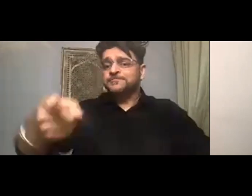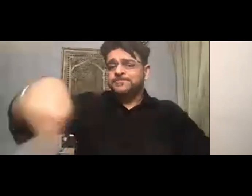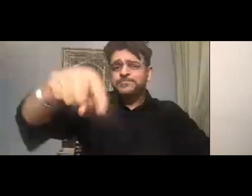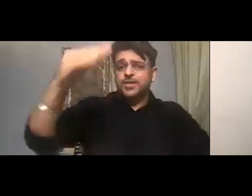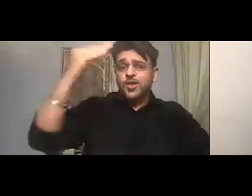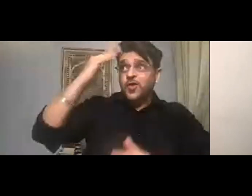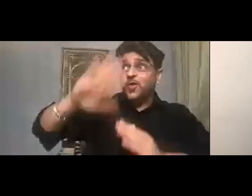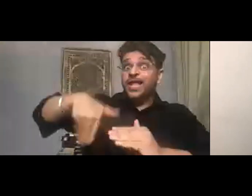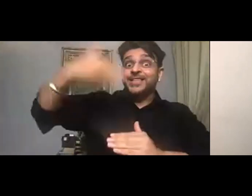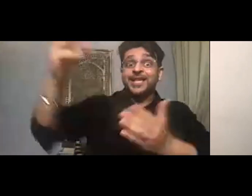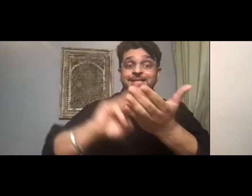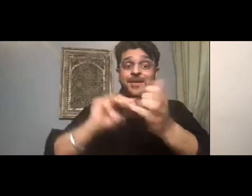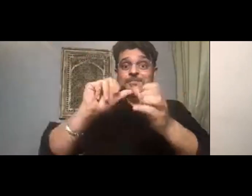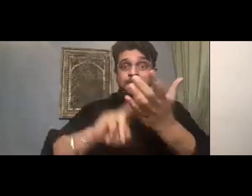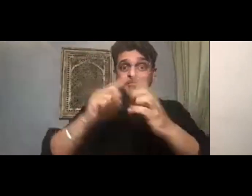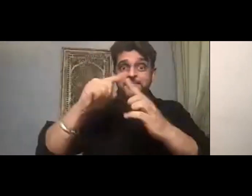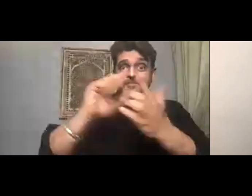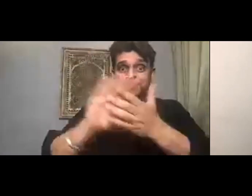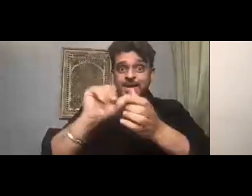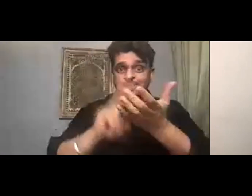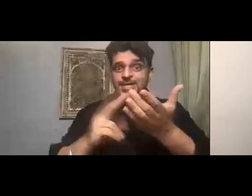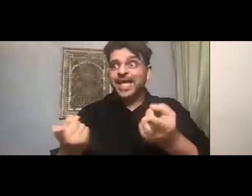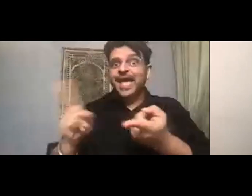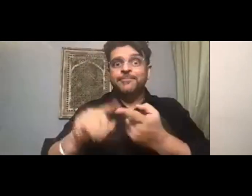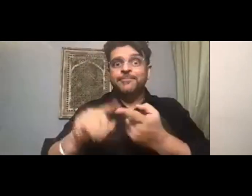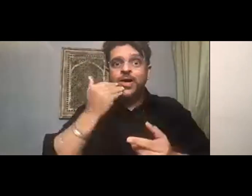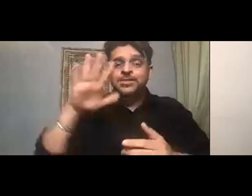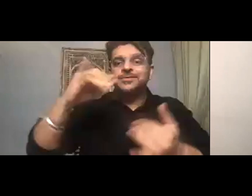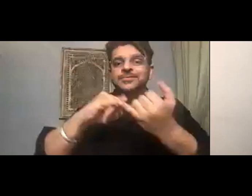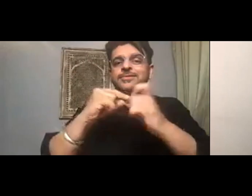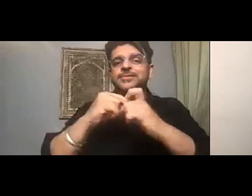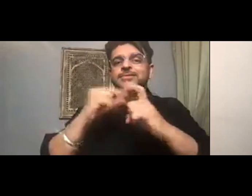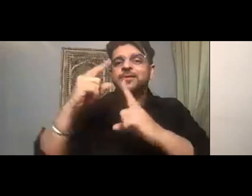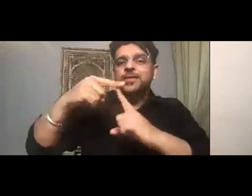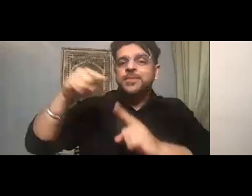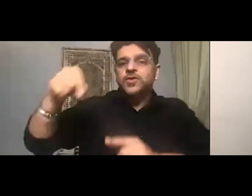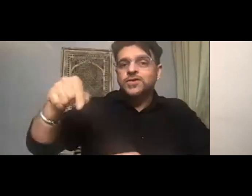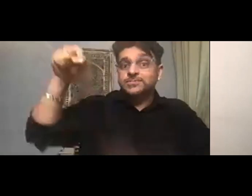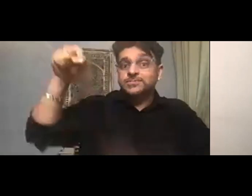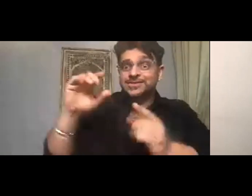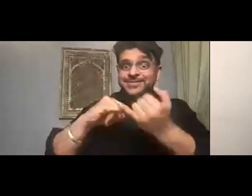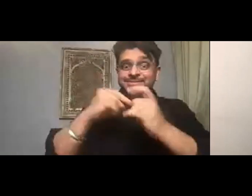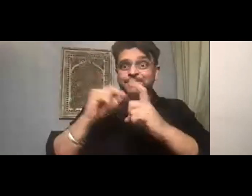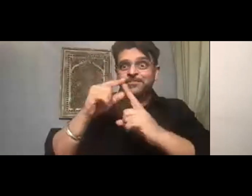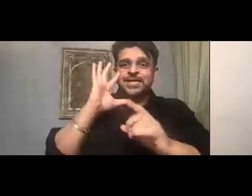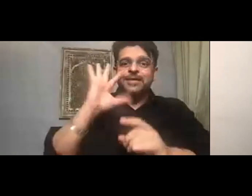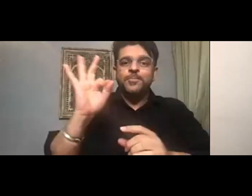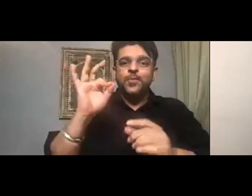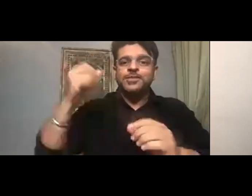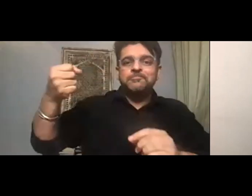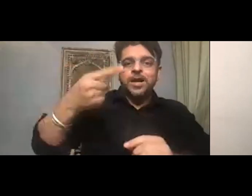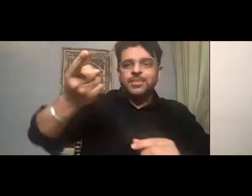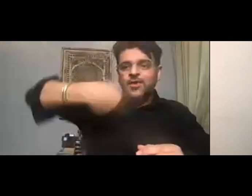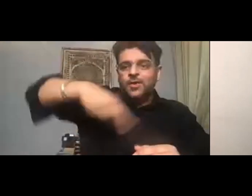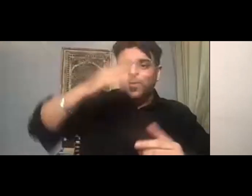hosting different workshops. And the next month, when is it happening? It's happening in September.